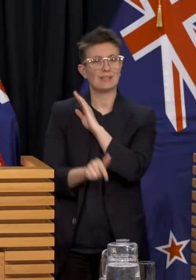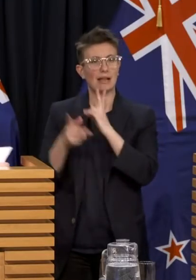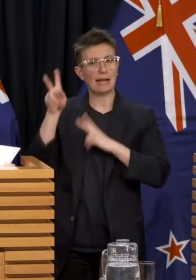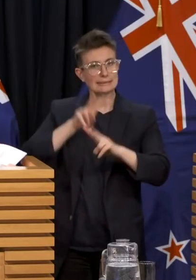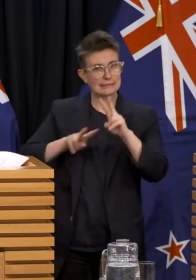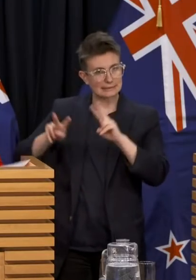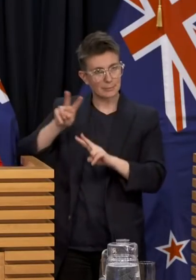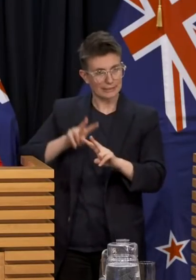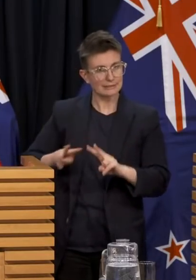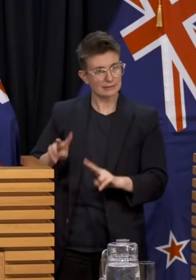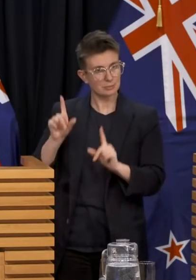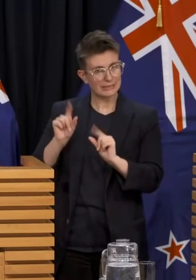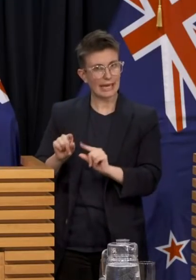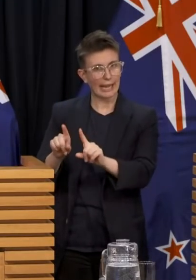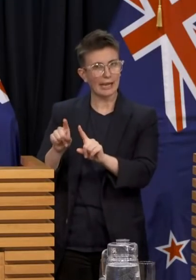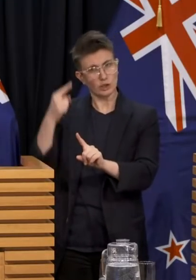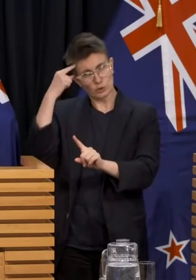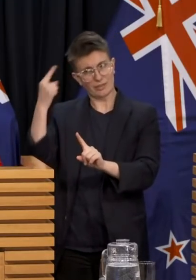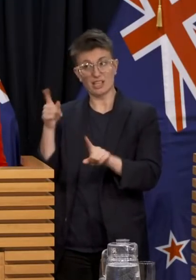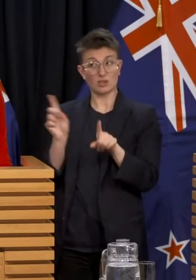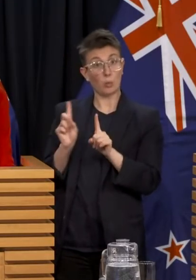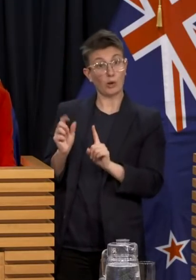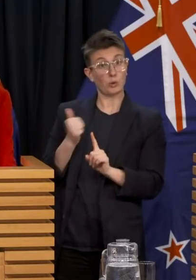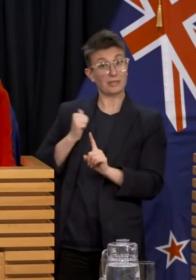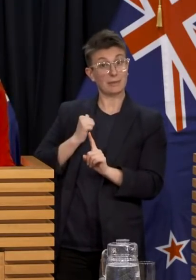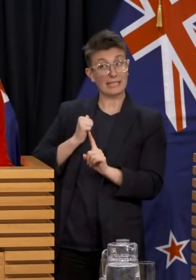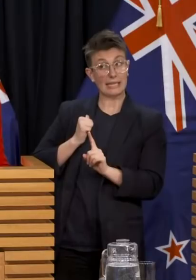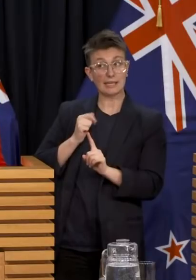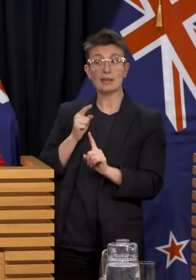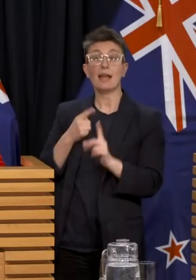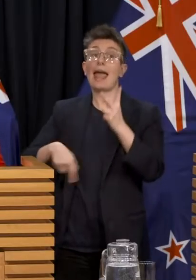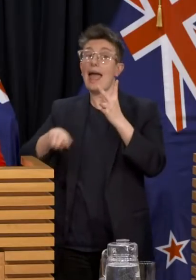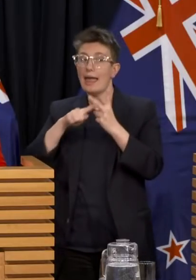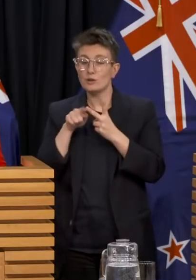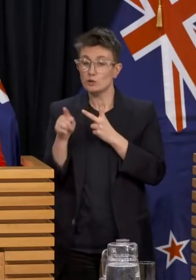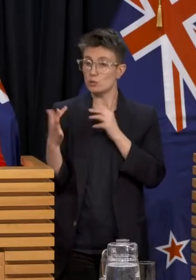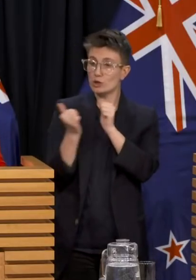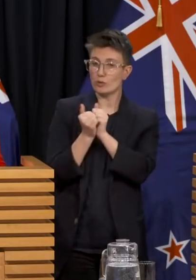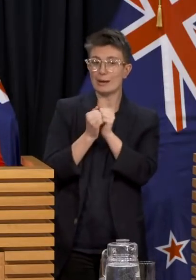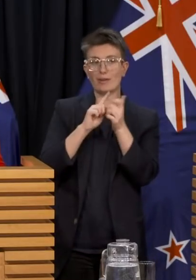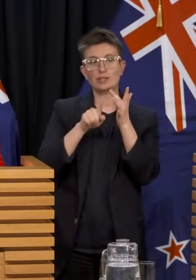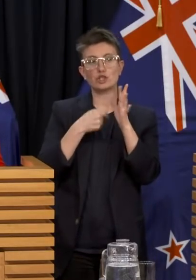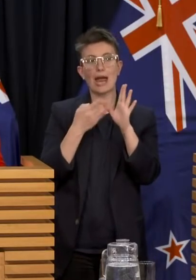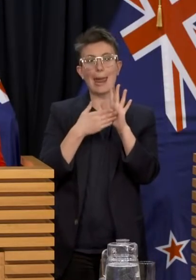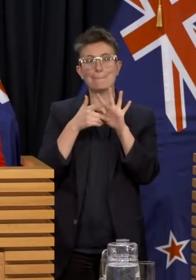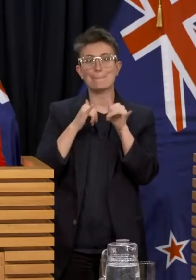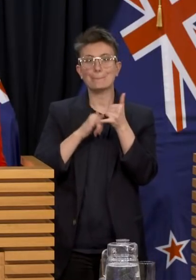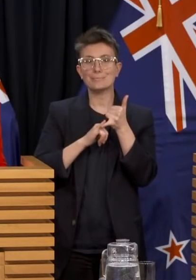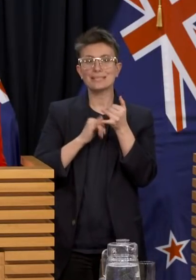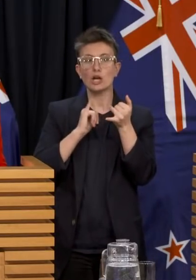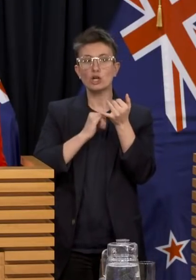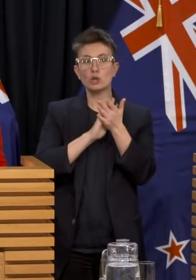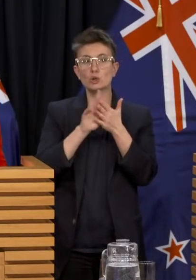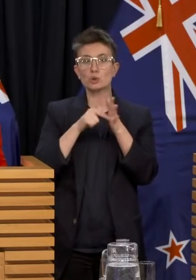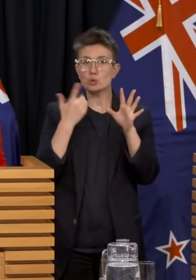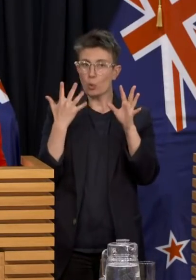Shaw's assessment today that up until this point, climate change has been dealt with in terms of a sort of ambulance at the bottom of the cliff